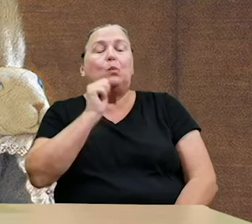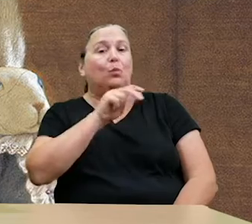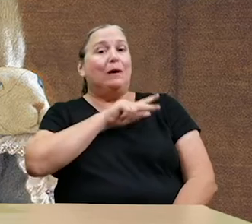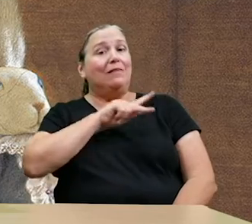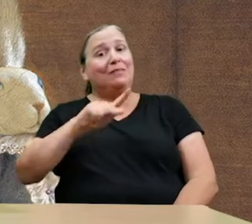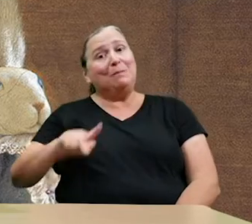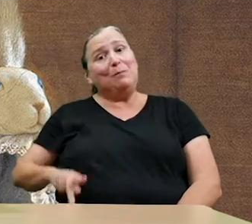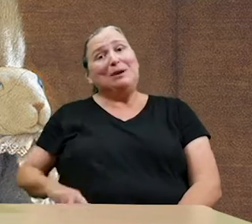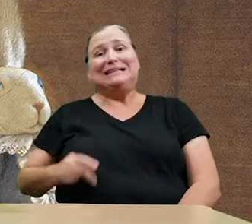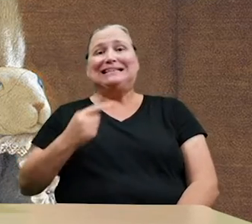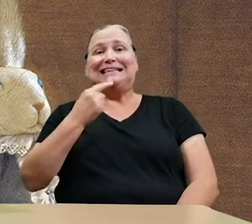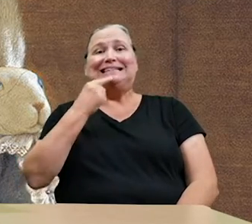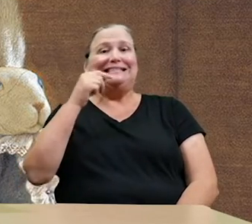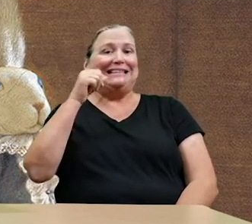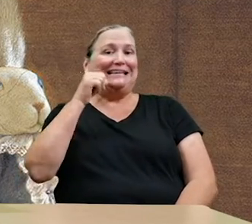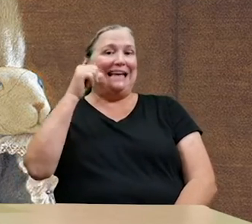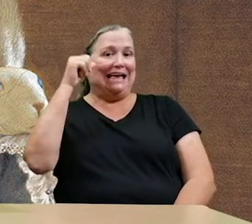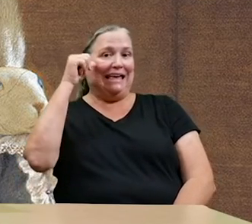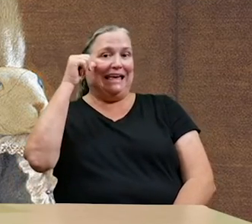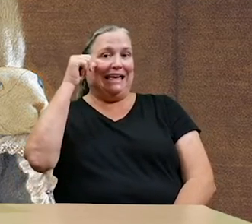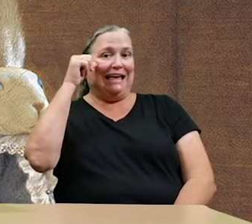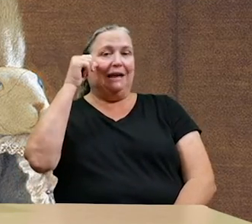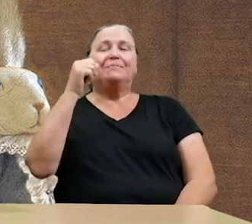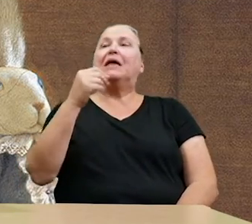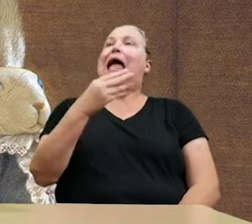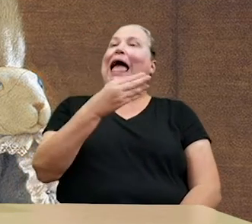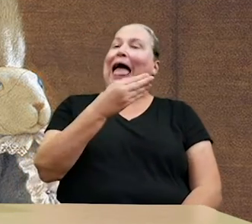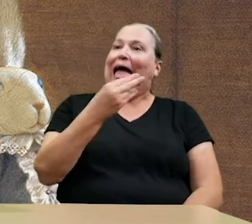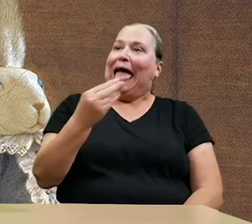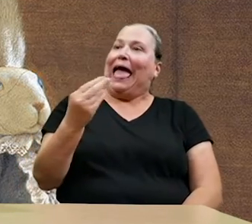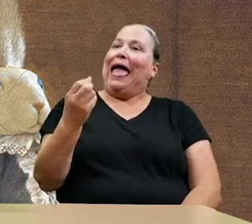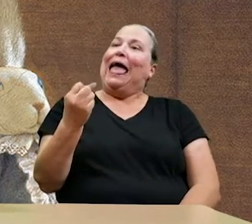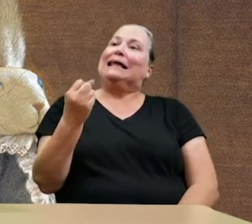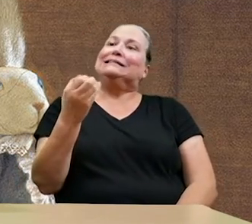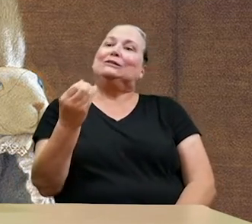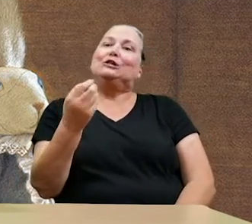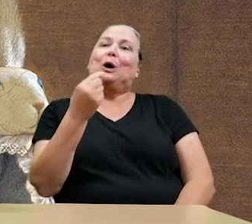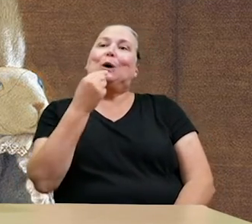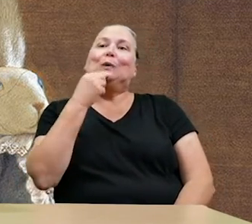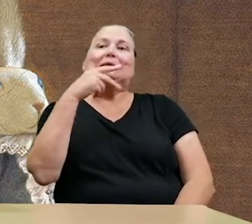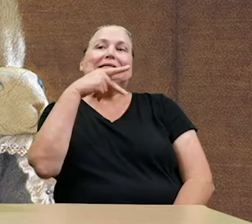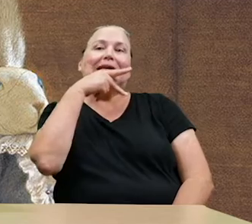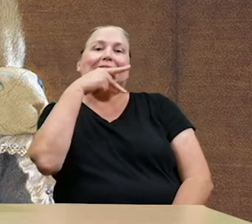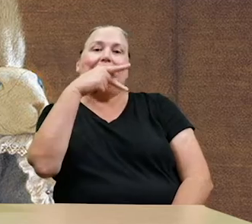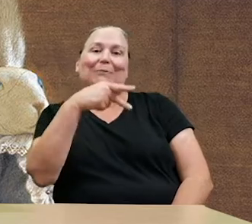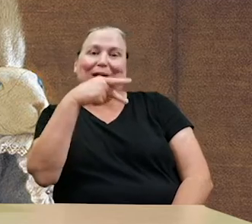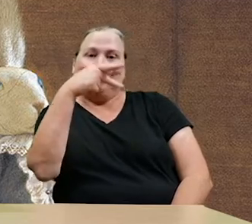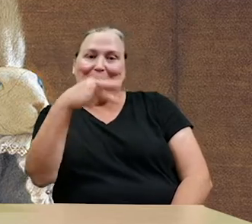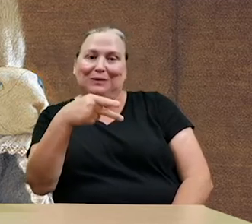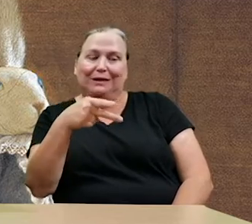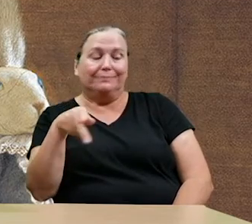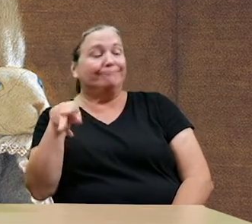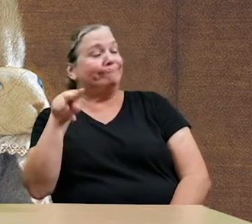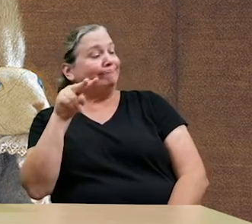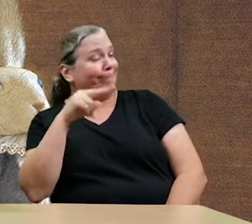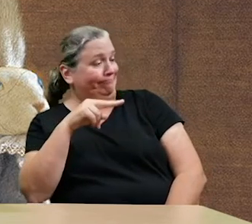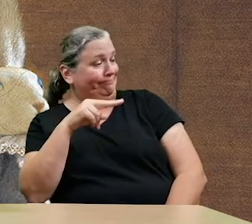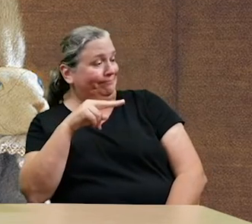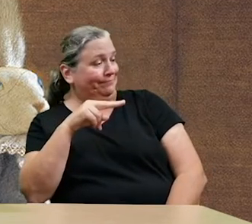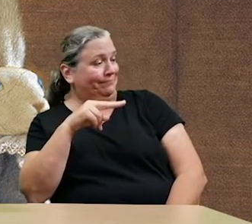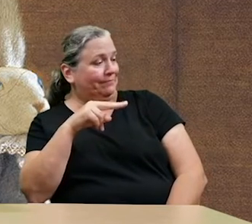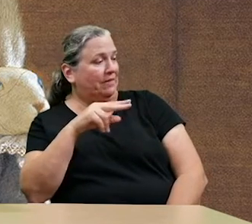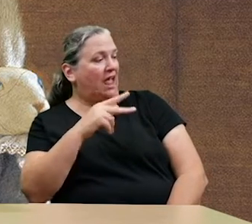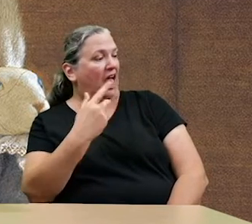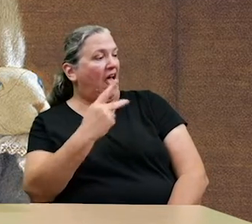Said Abilene. And so, said Pellegrina, turning back to Abilene, the